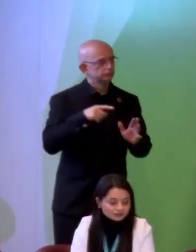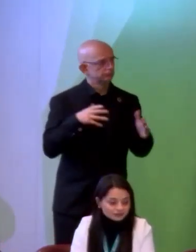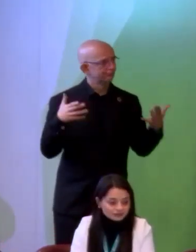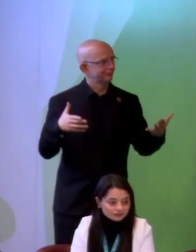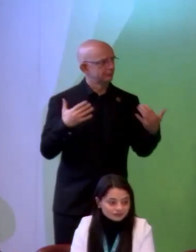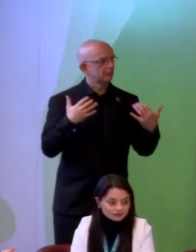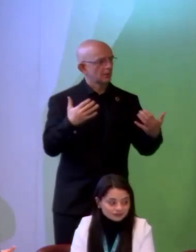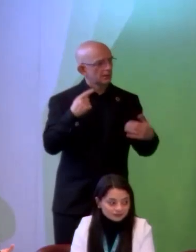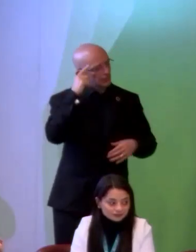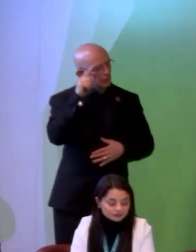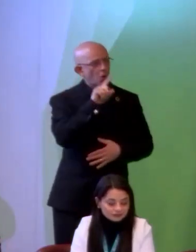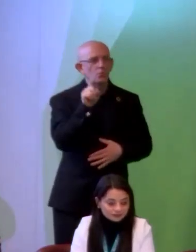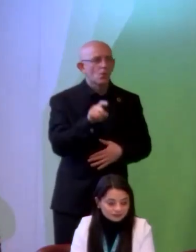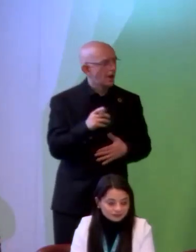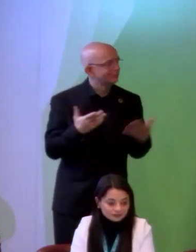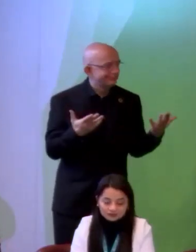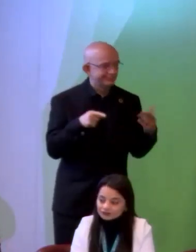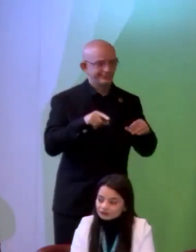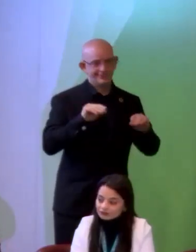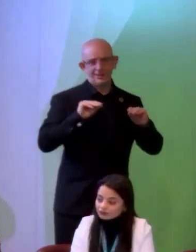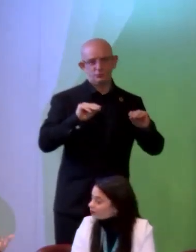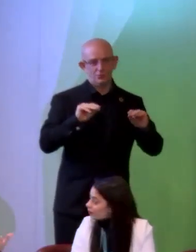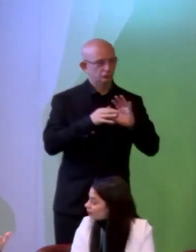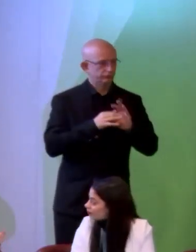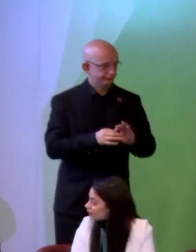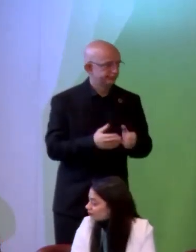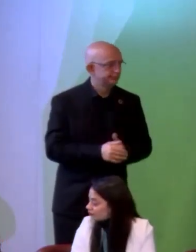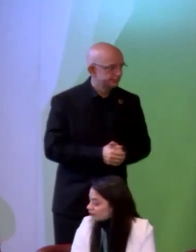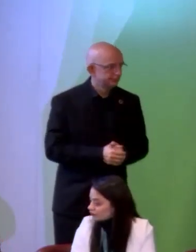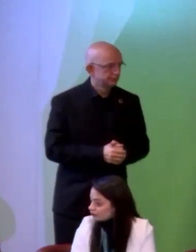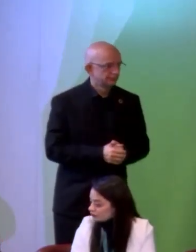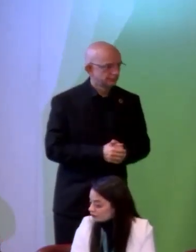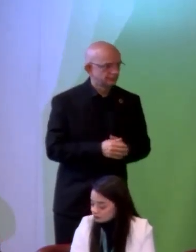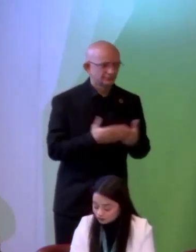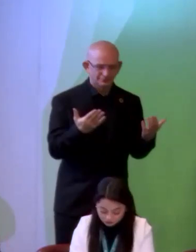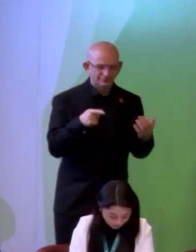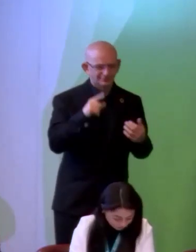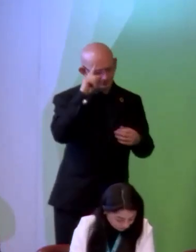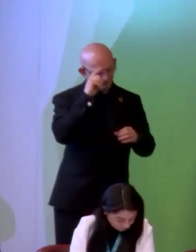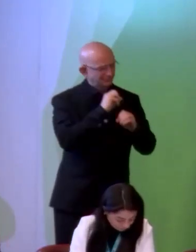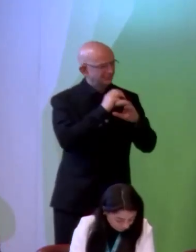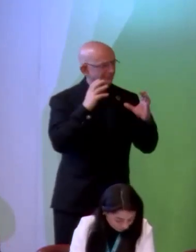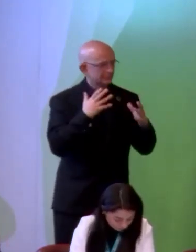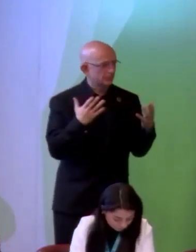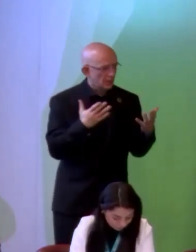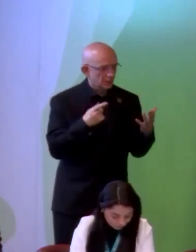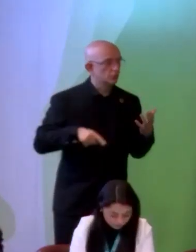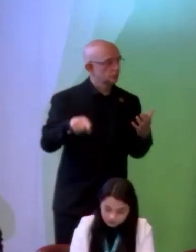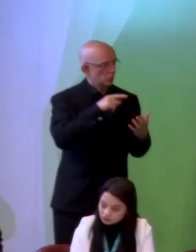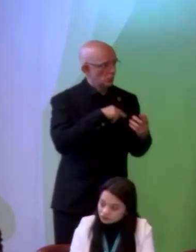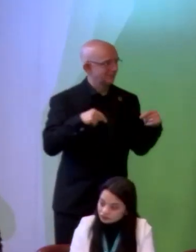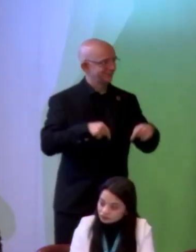is education. But what I mean by that is I imagine each of us in this room at some